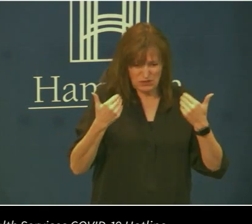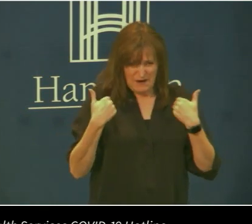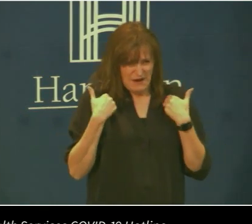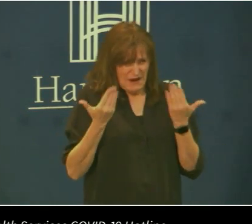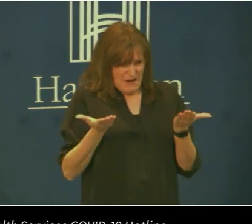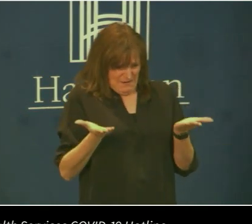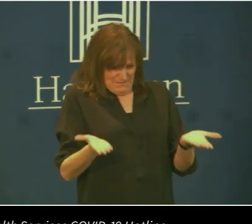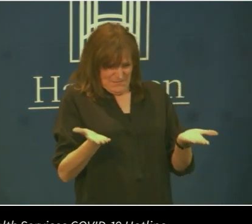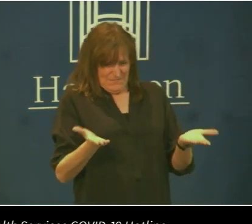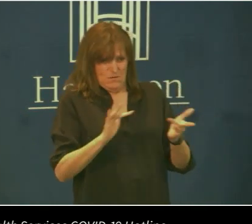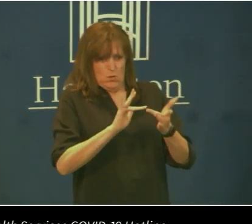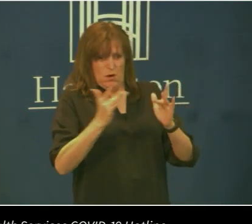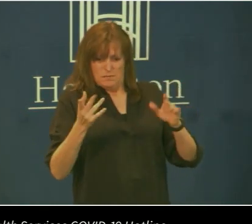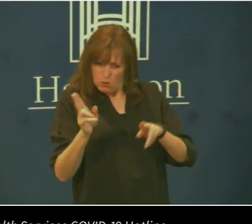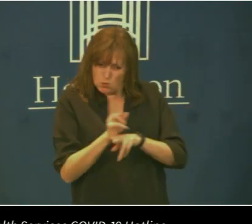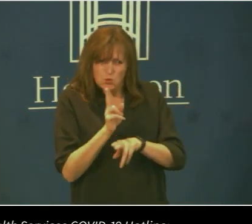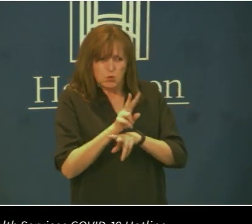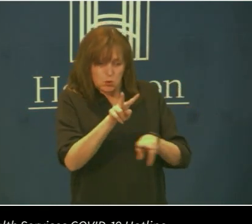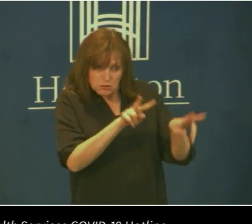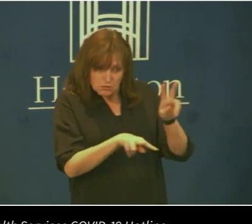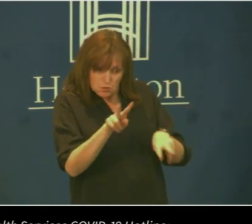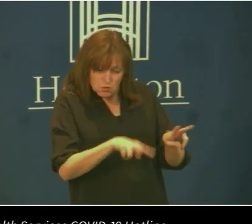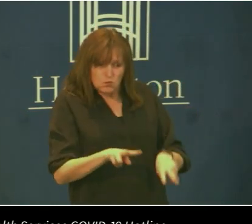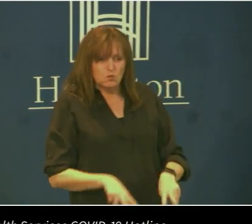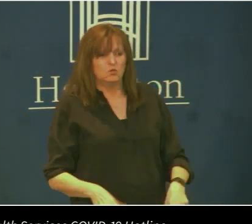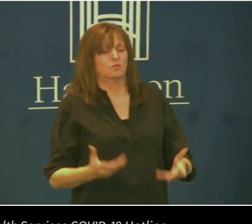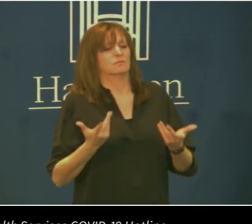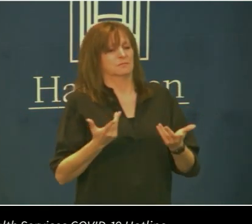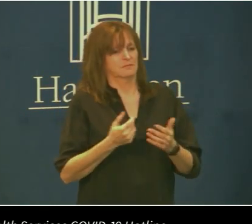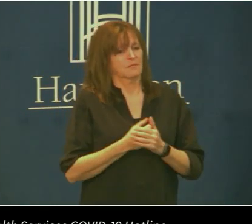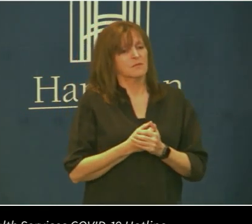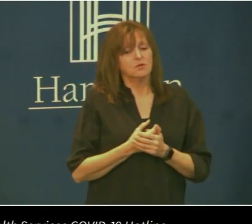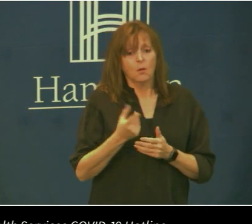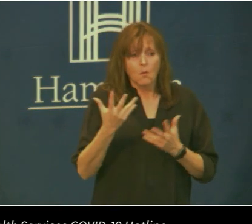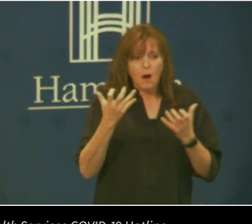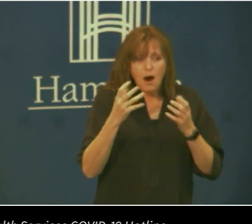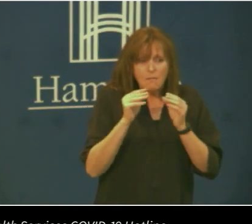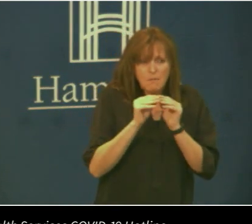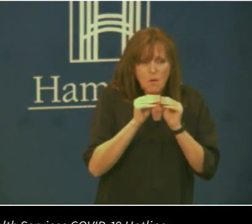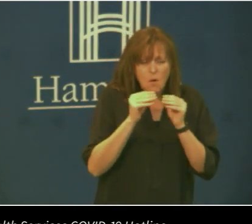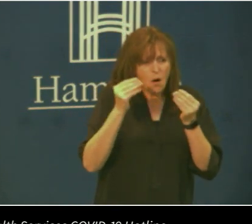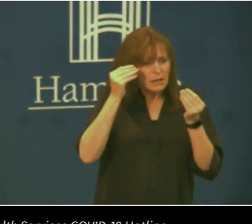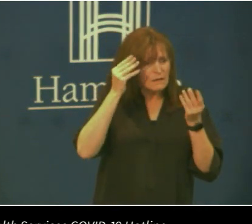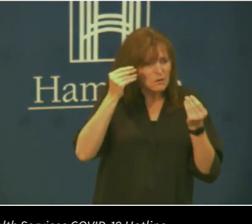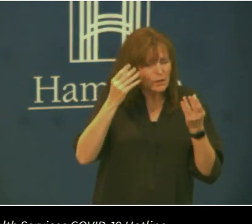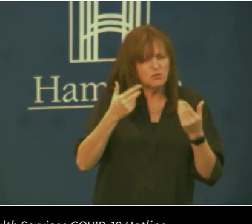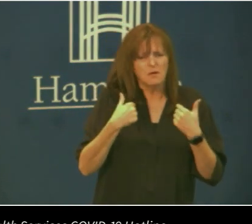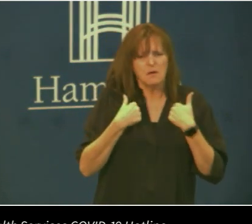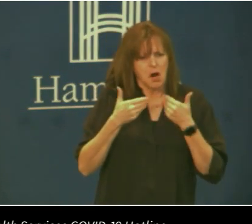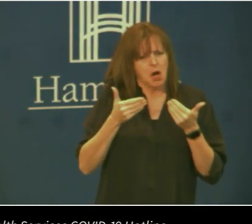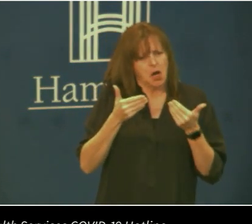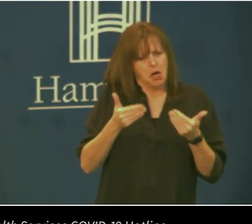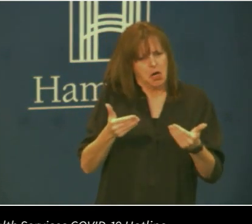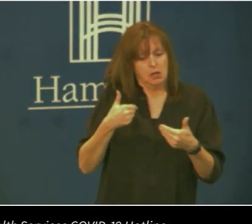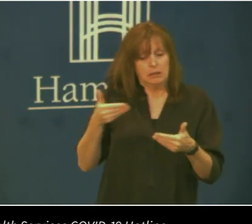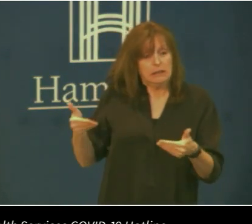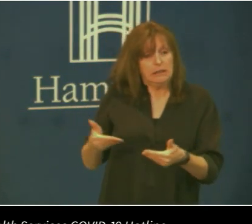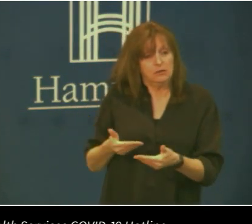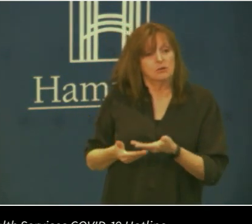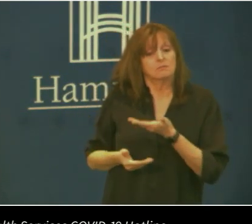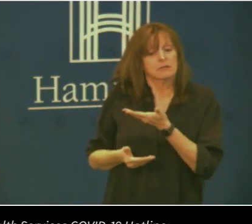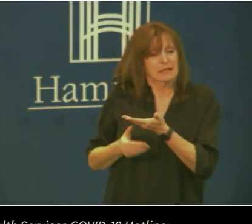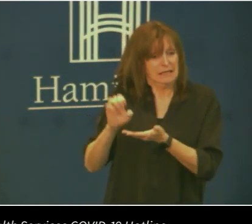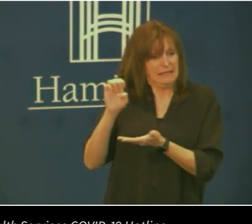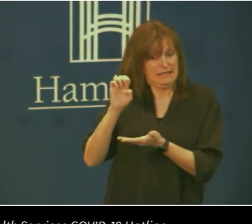currently happening, I'm going to introduce you to our Emergency Operations Center Director, Paul Johnson. Thanks very